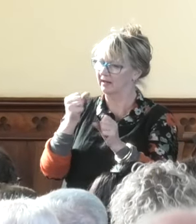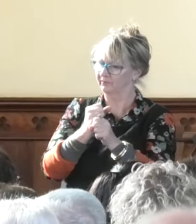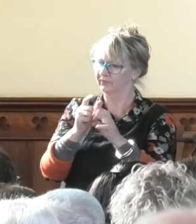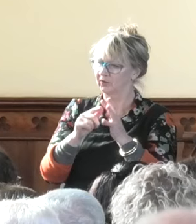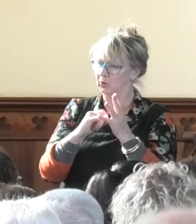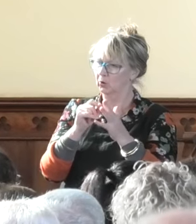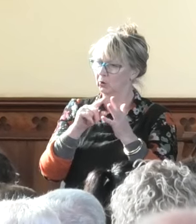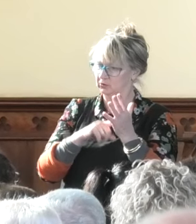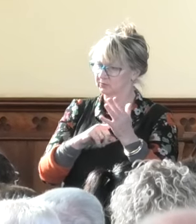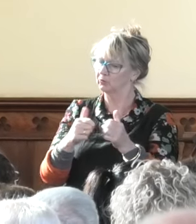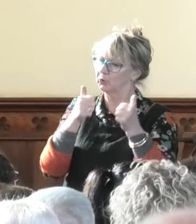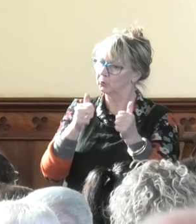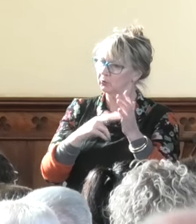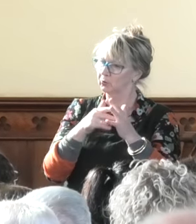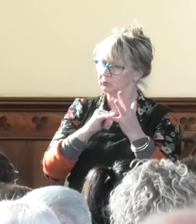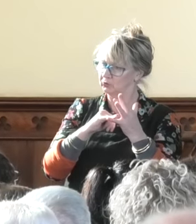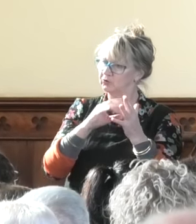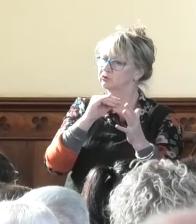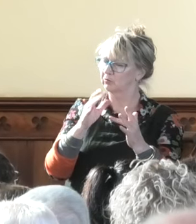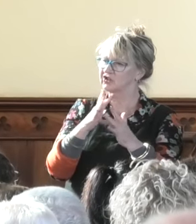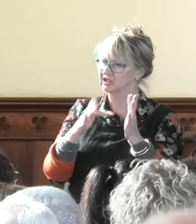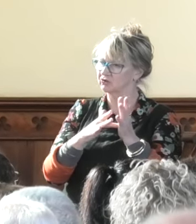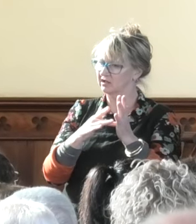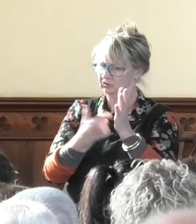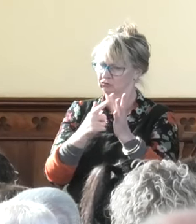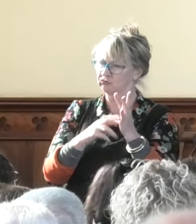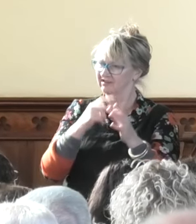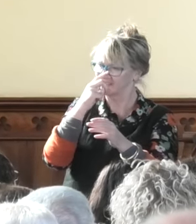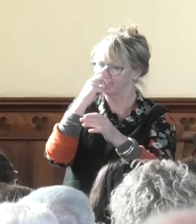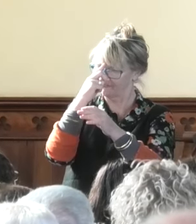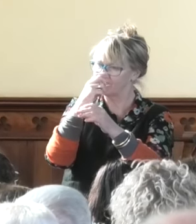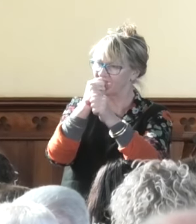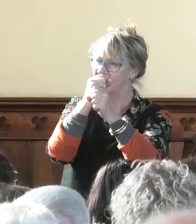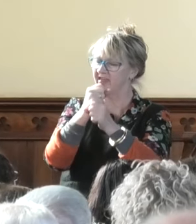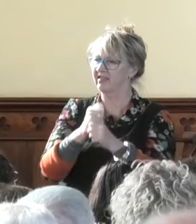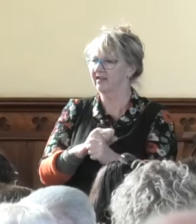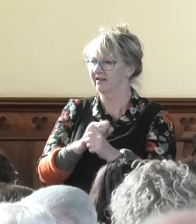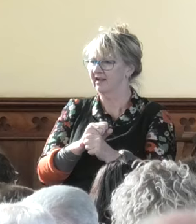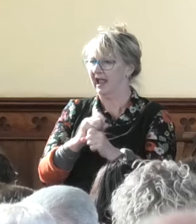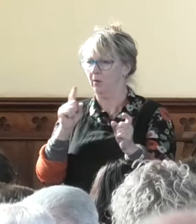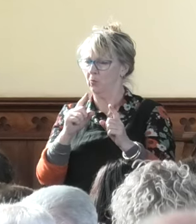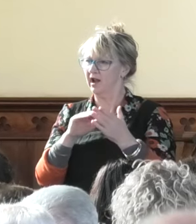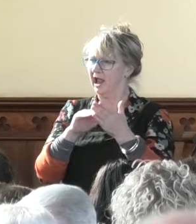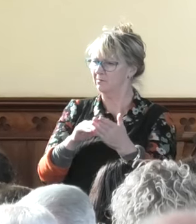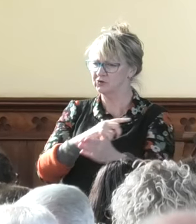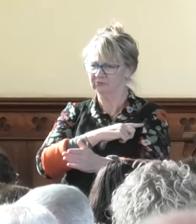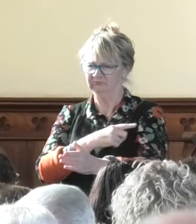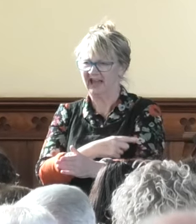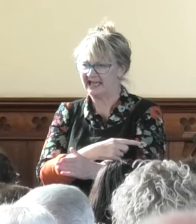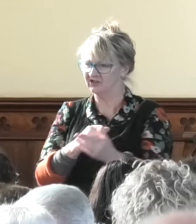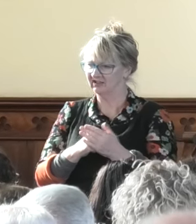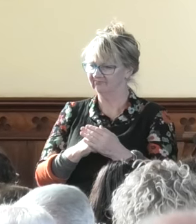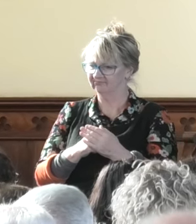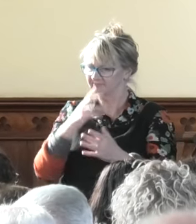of Jesus Christ, the focus of Rinska's faith, and the dynamic that energised her care and concern for